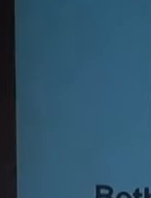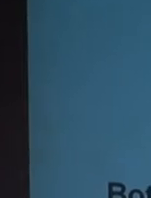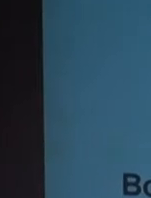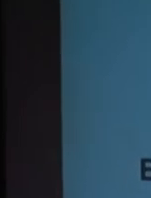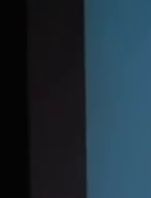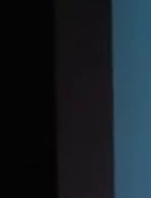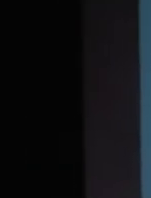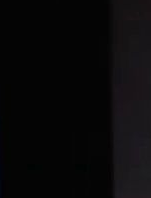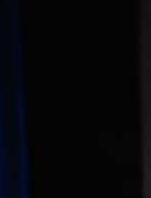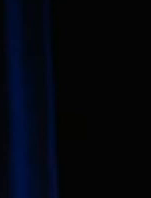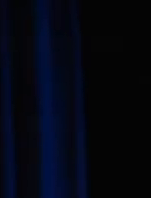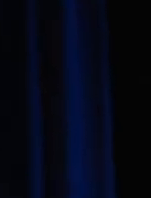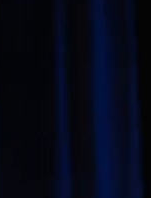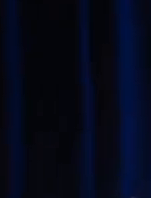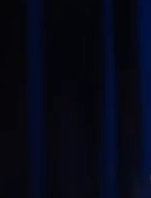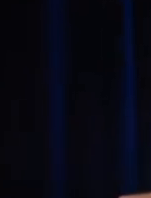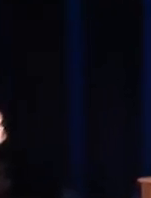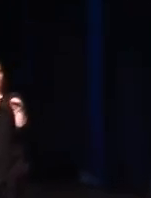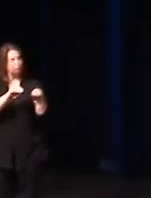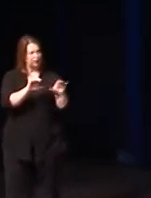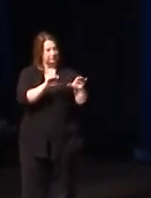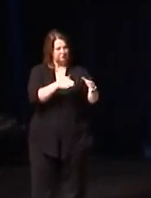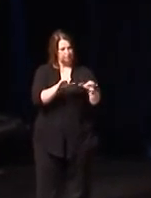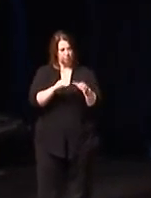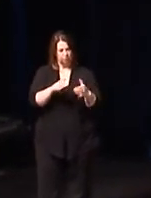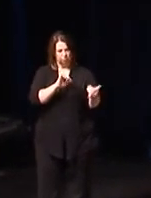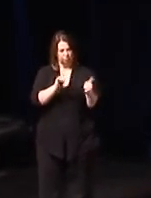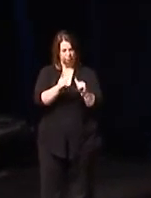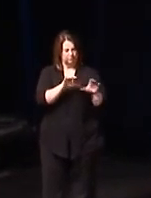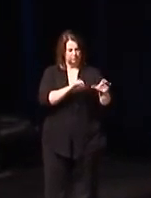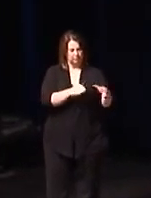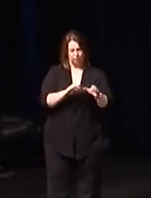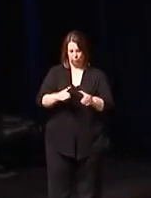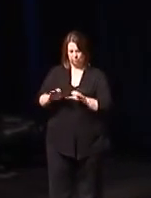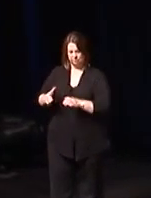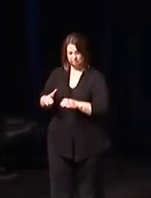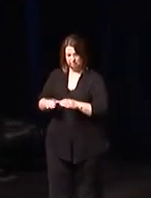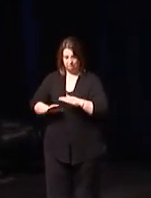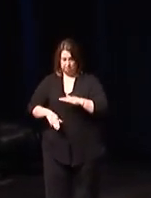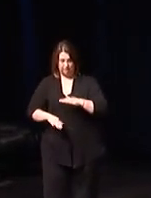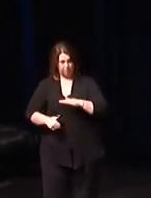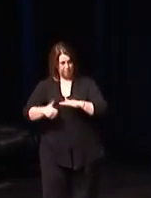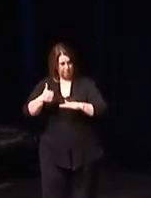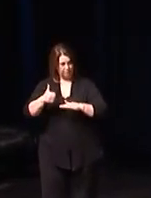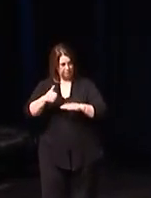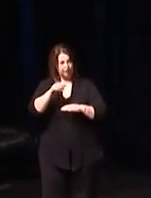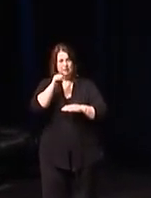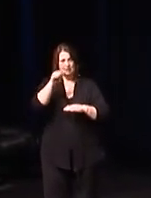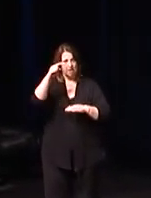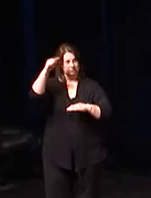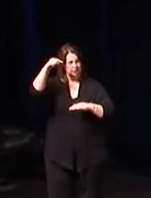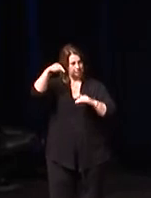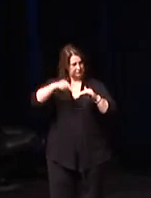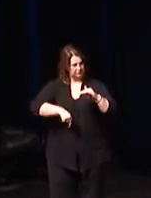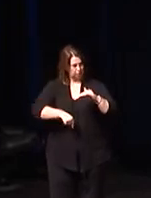similar, and you're putting similar things into categories. It's bottom-up, it's not